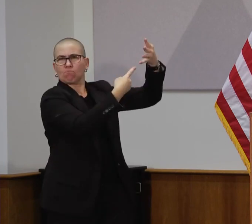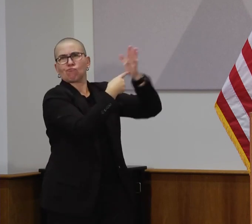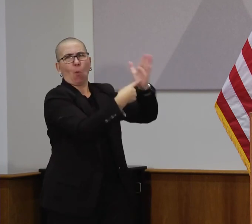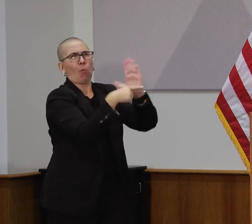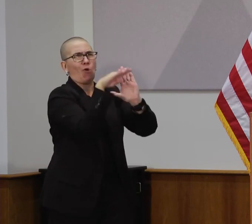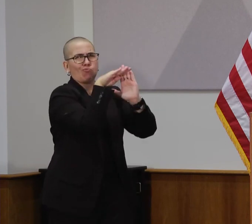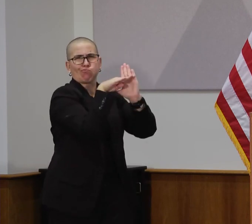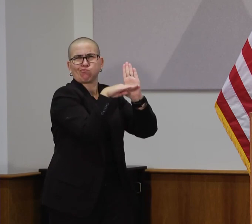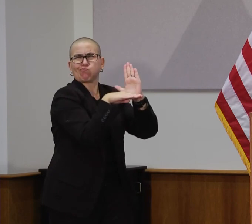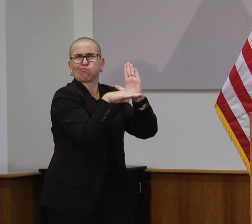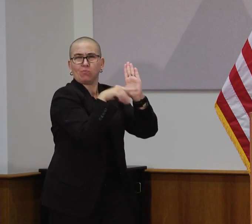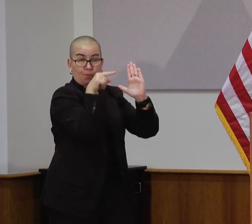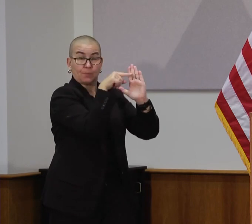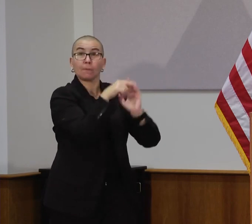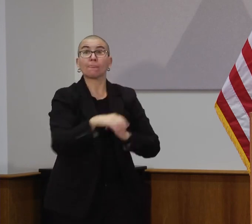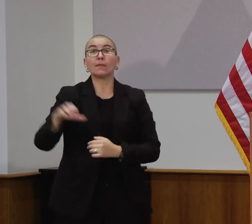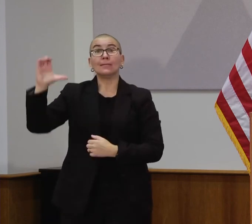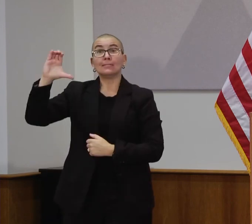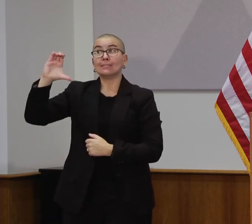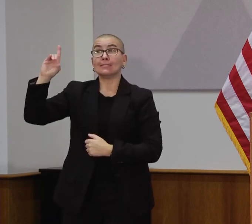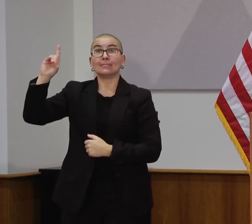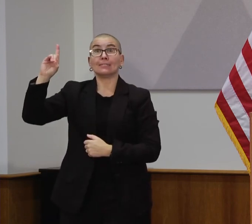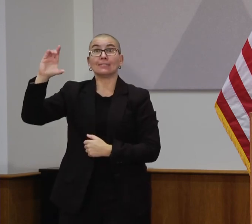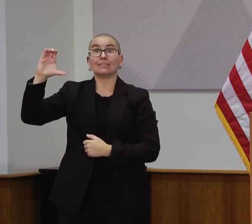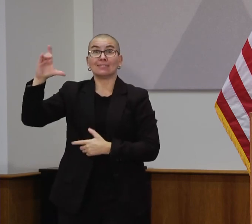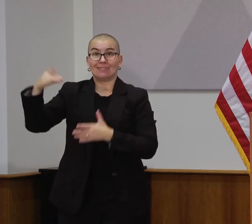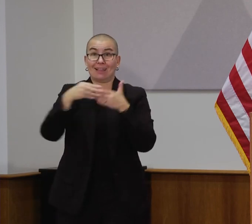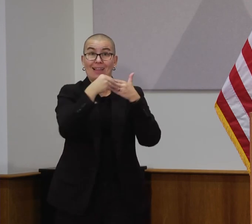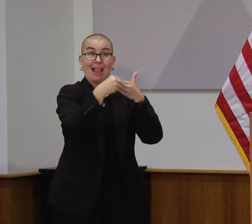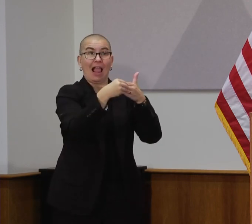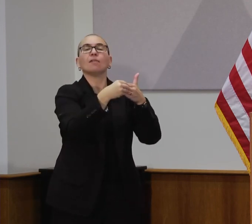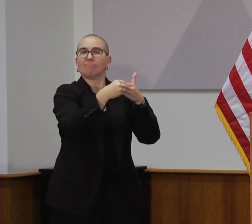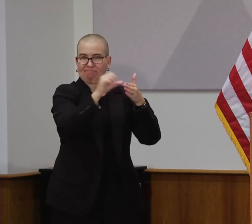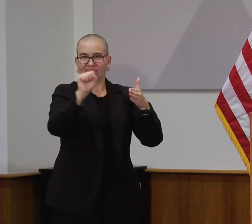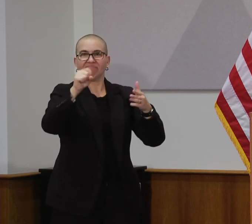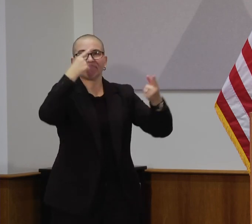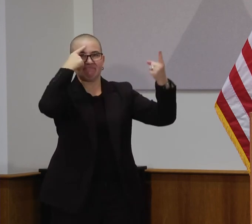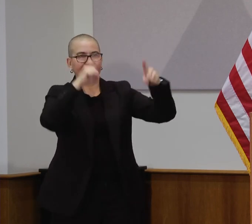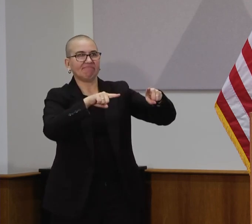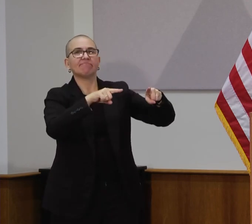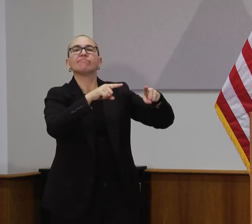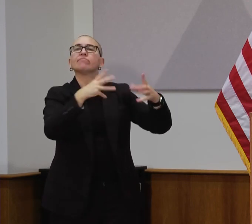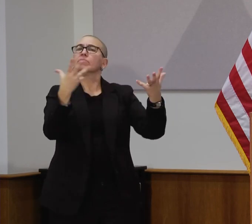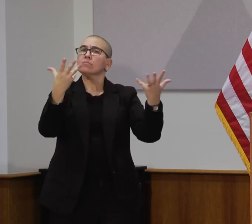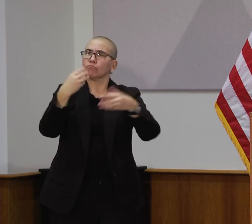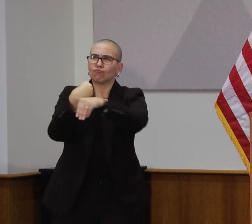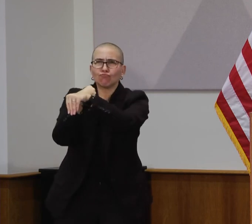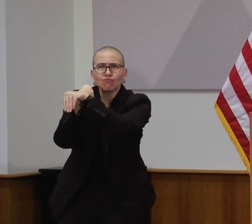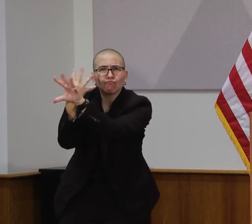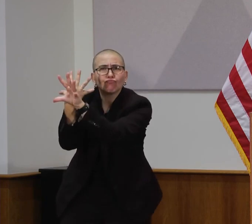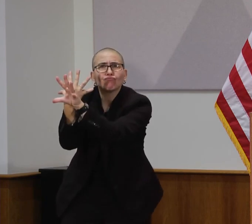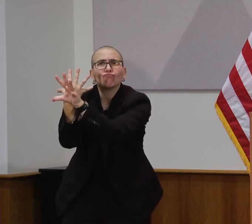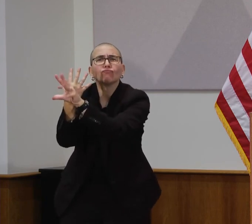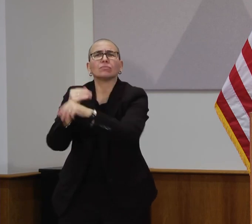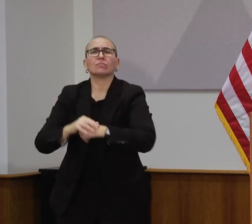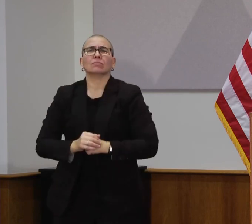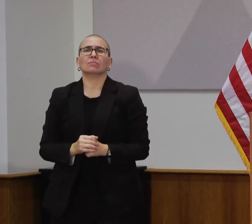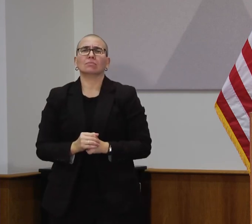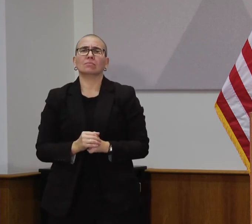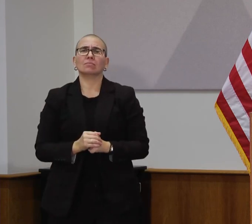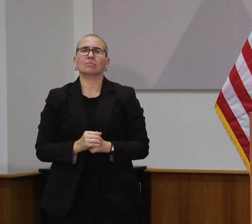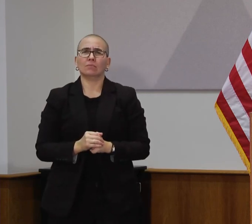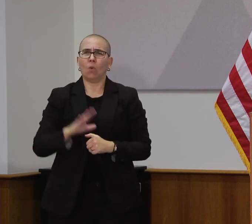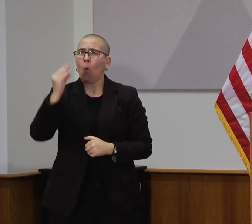CDC's guidance, and we certainly agree with it at MDH, is that celebrating virtually or only with members of your own household who